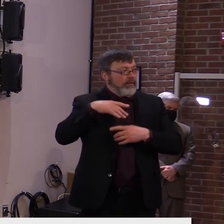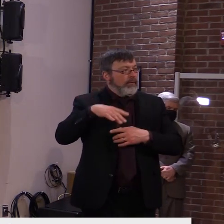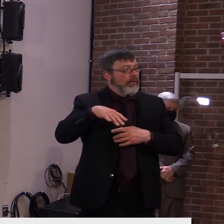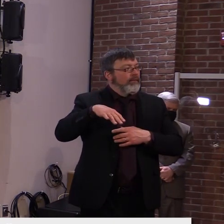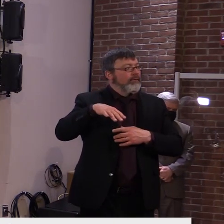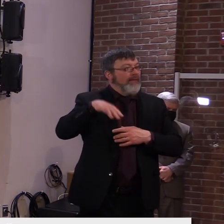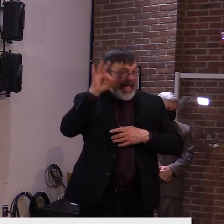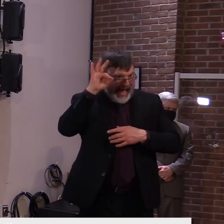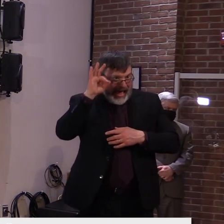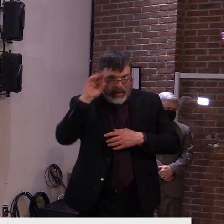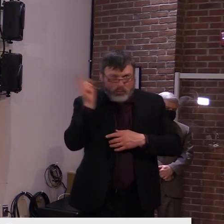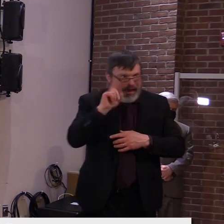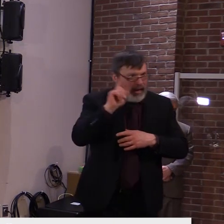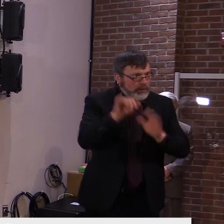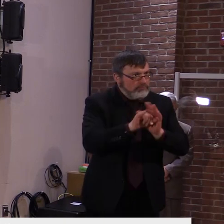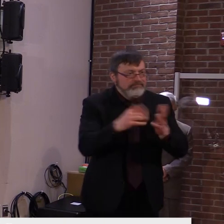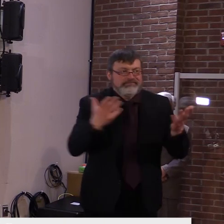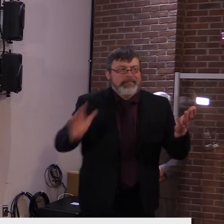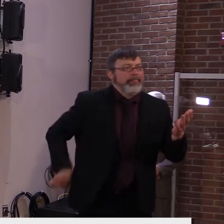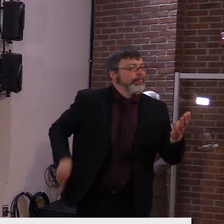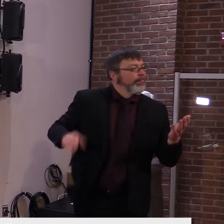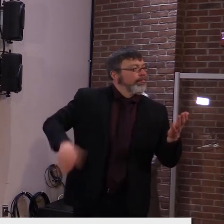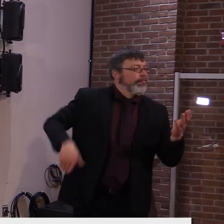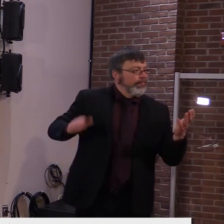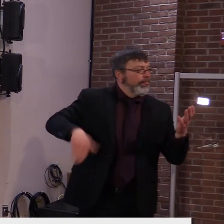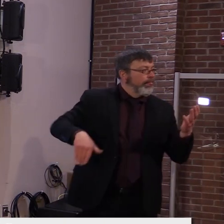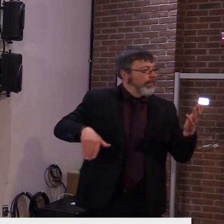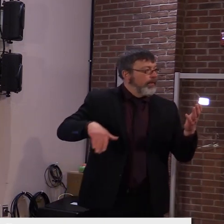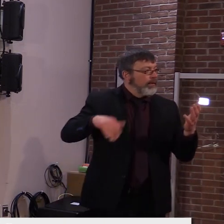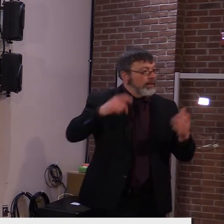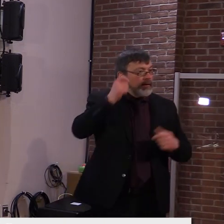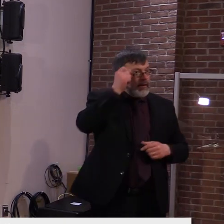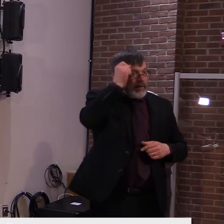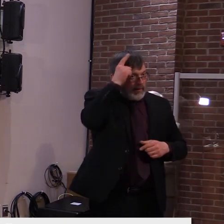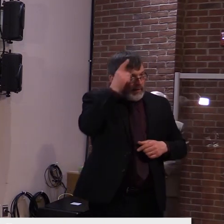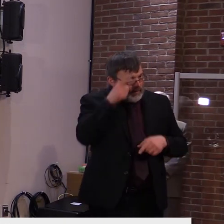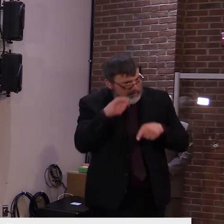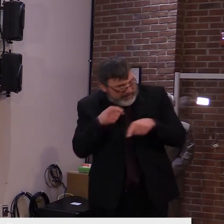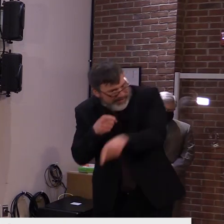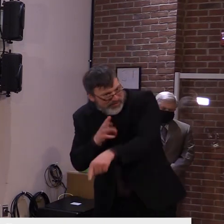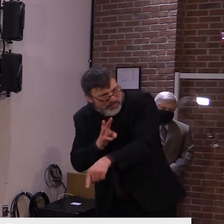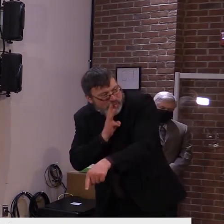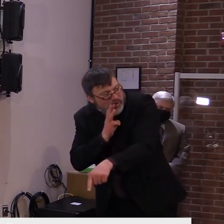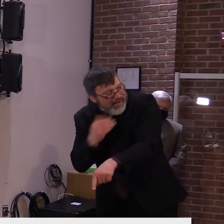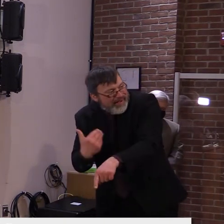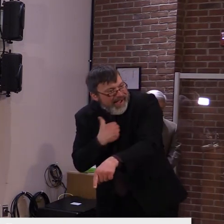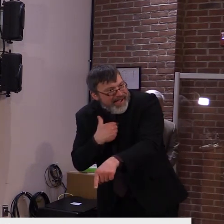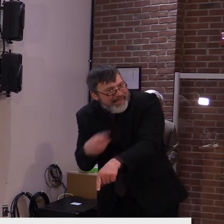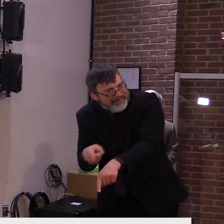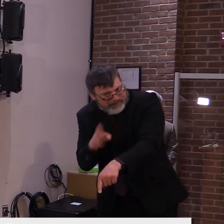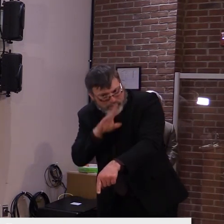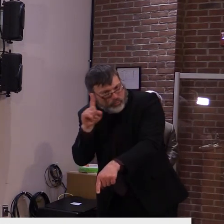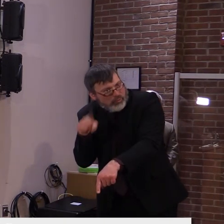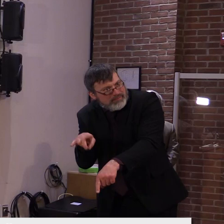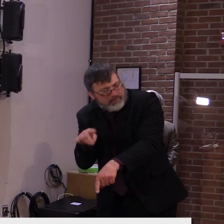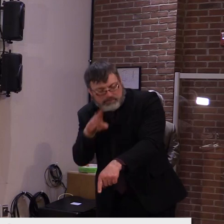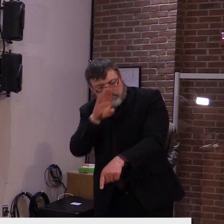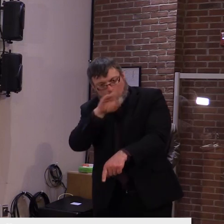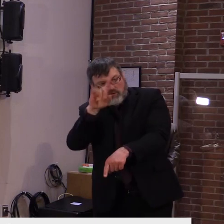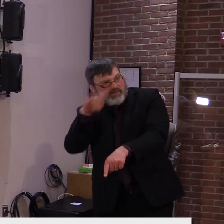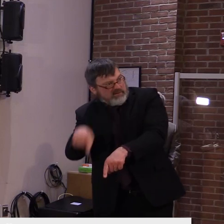were compatible with this strain, and we're awaiting the whole genome sequencing from the respiratory samples that we've